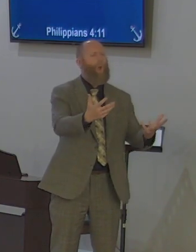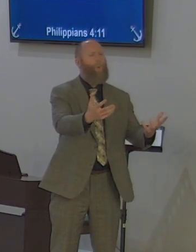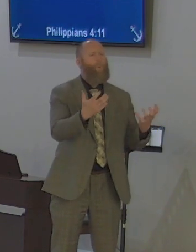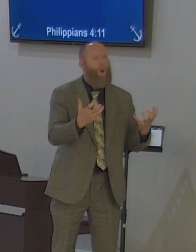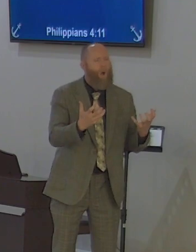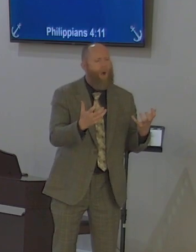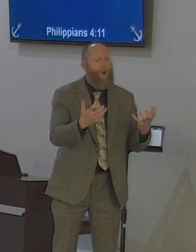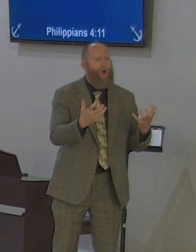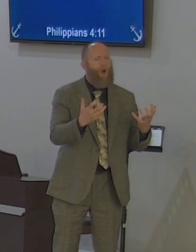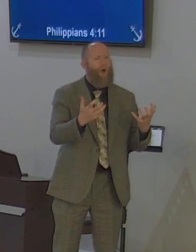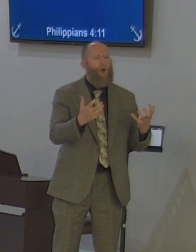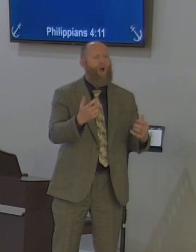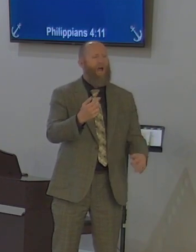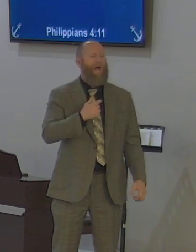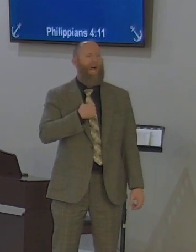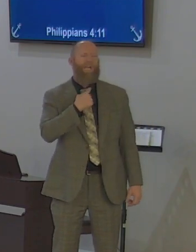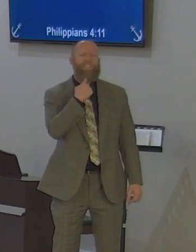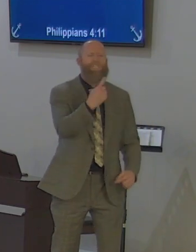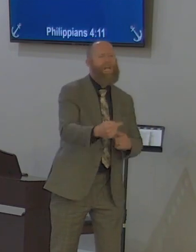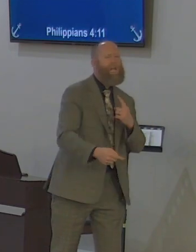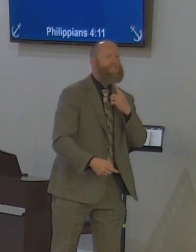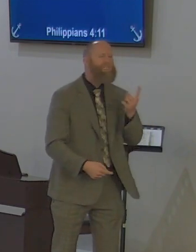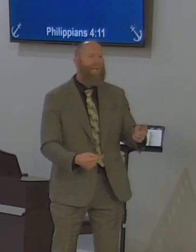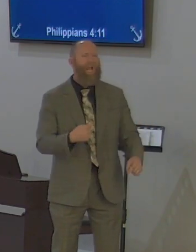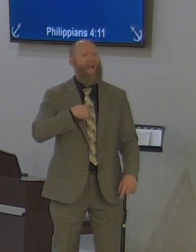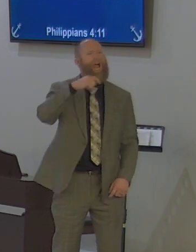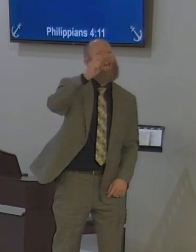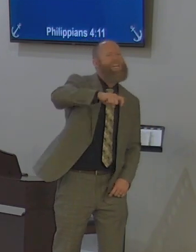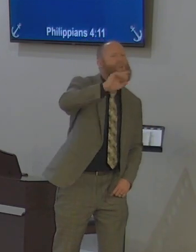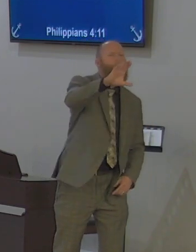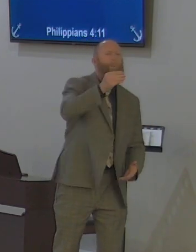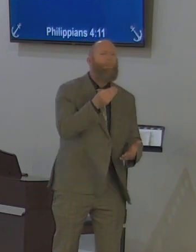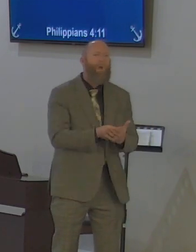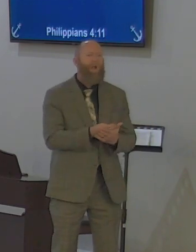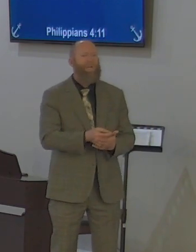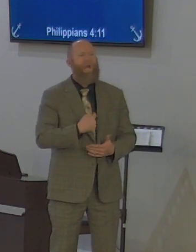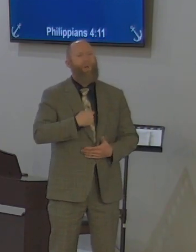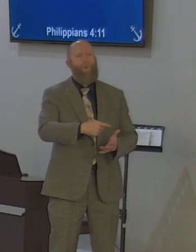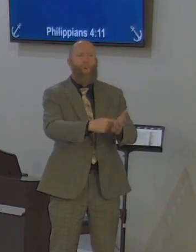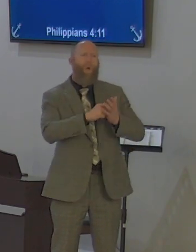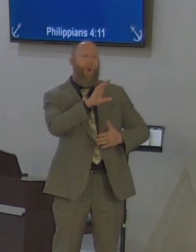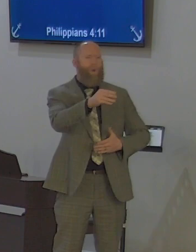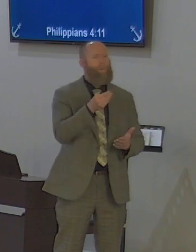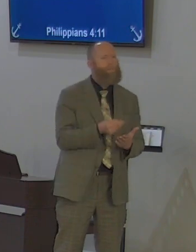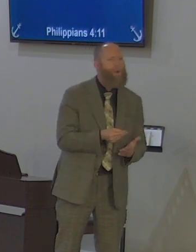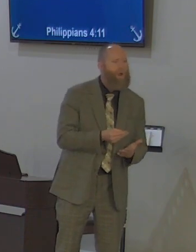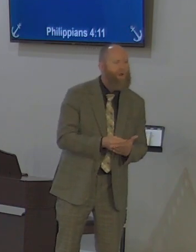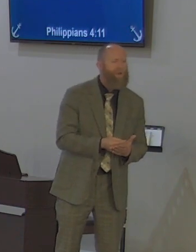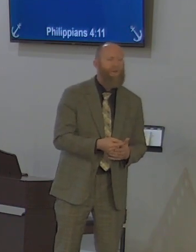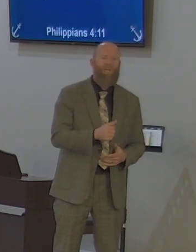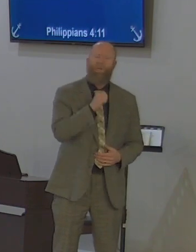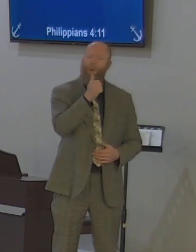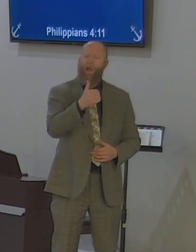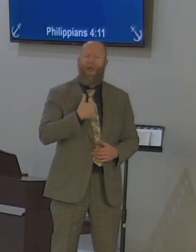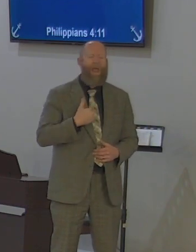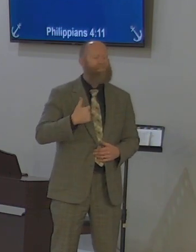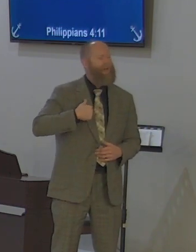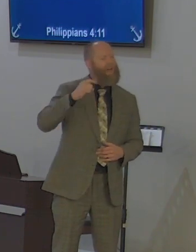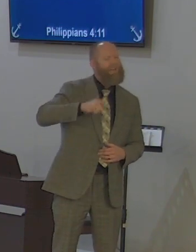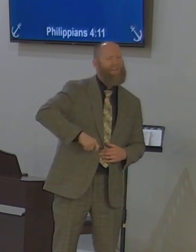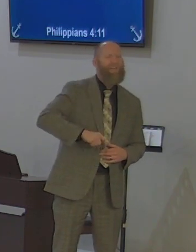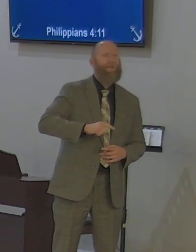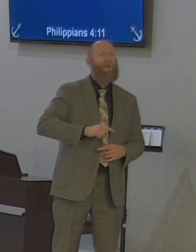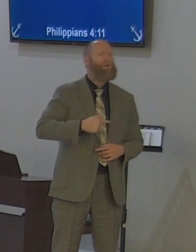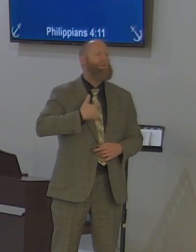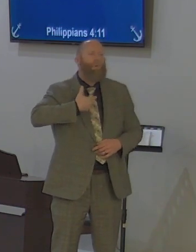I'm not saying these things to you because I need your money. I'm not saying because I don't have what I need and I just need it and I don't want to